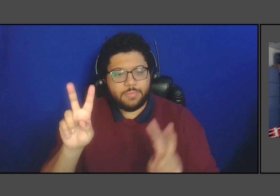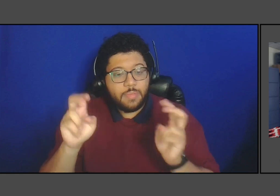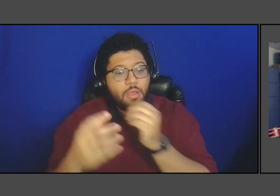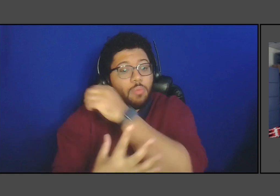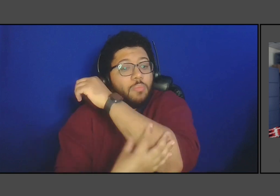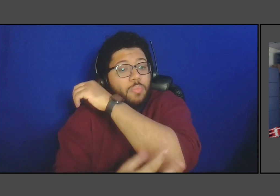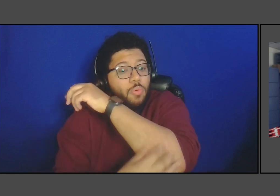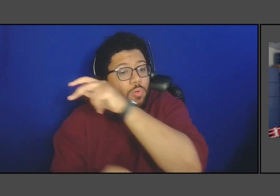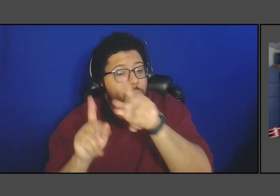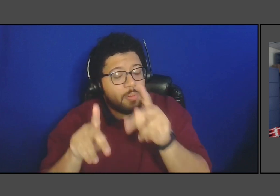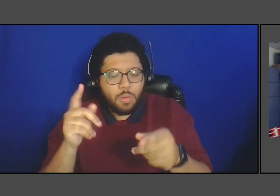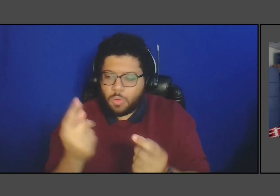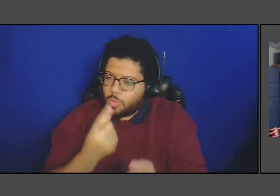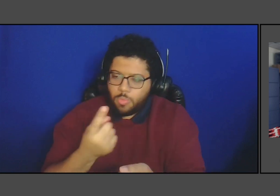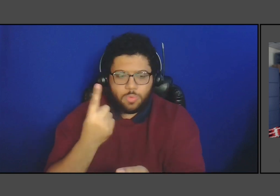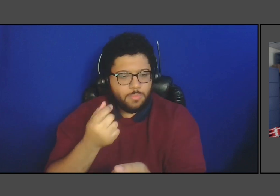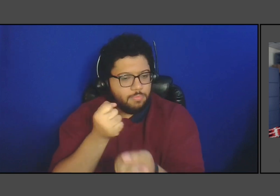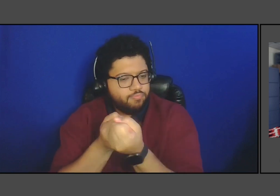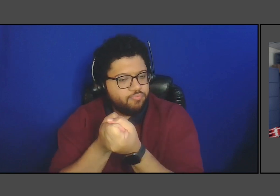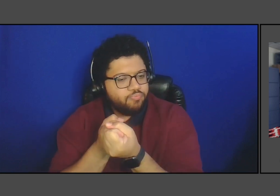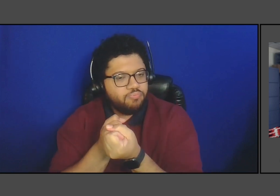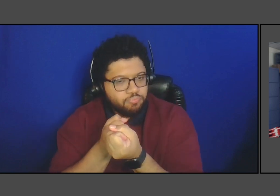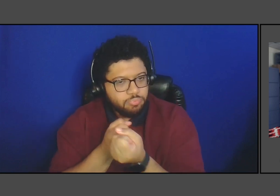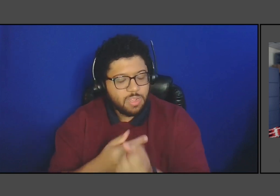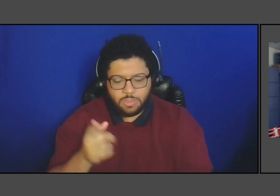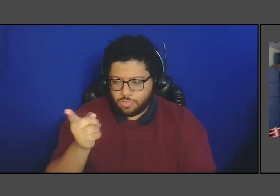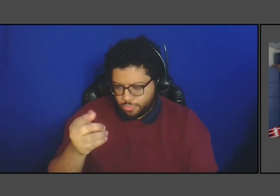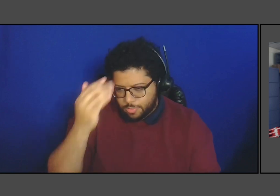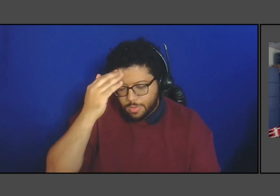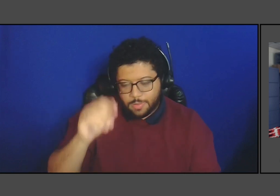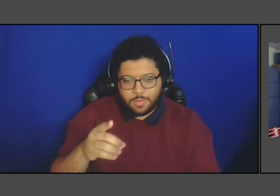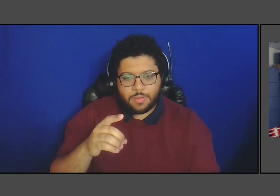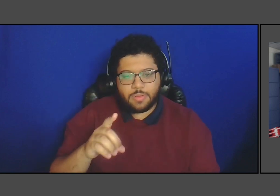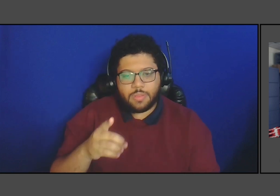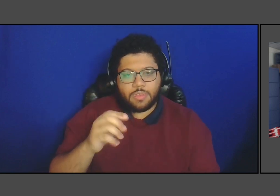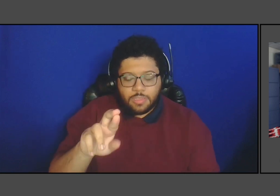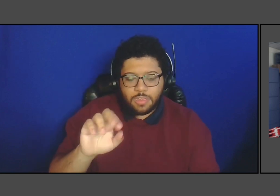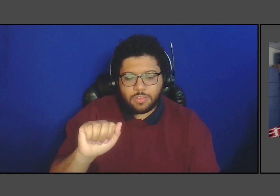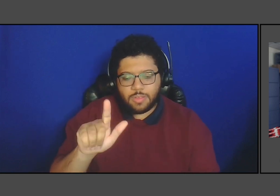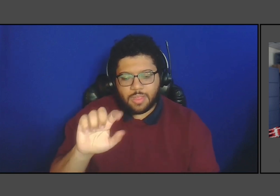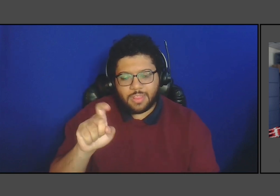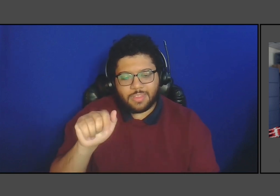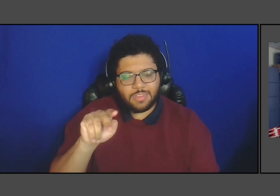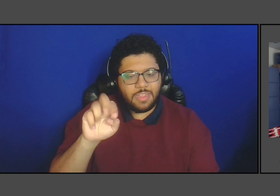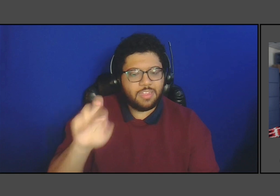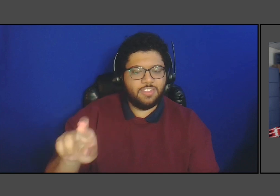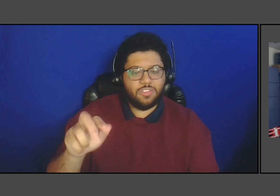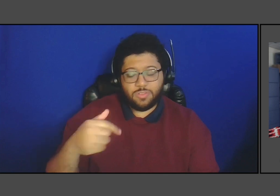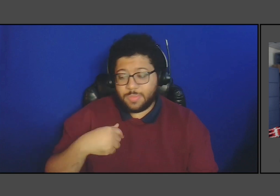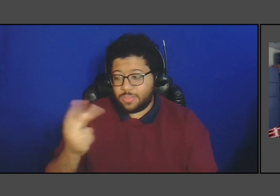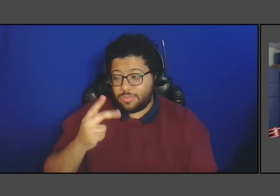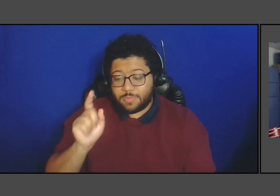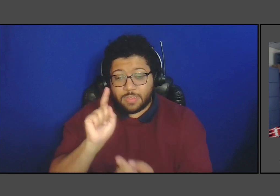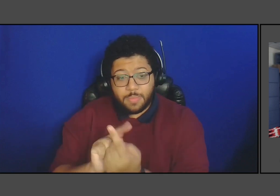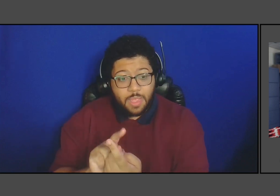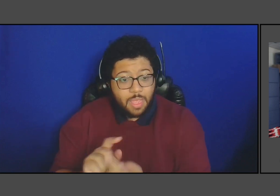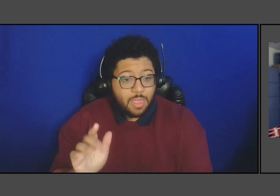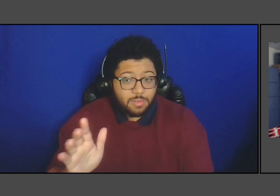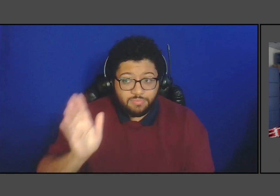you know, Elizabeth and I, Dr. Alexander and I met each other when we were in our 20s, way back